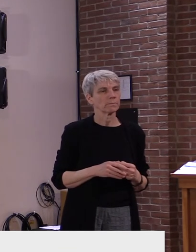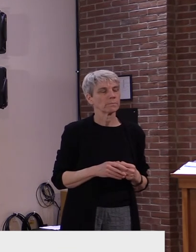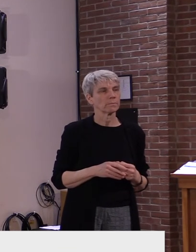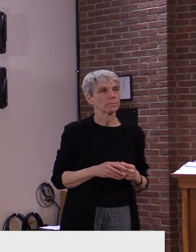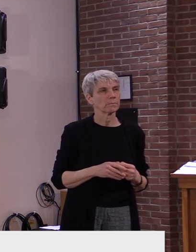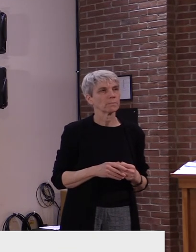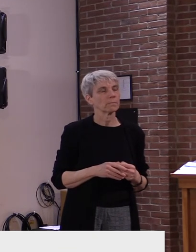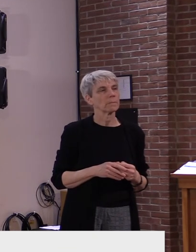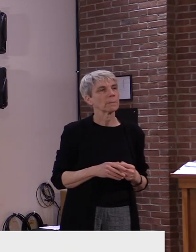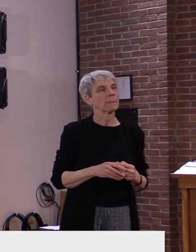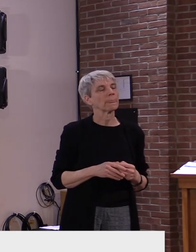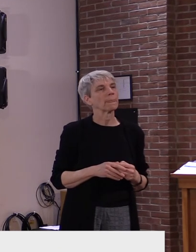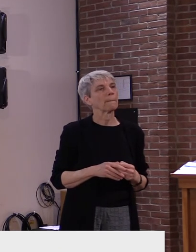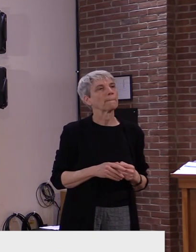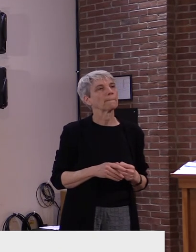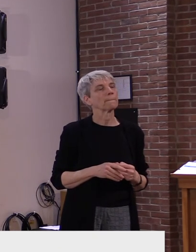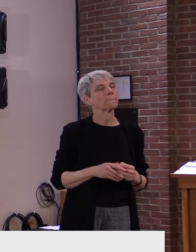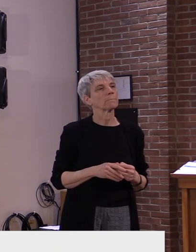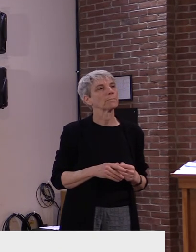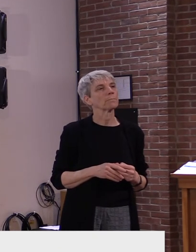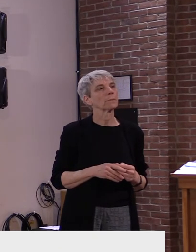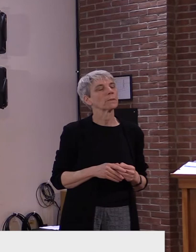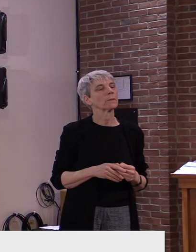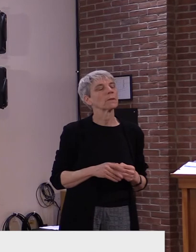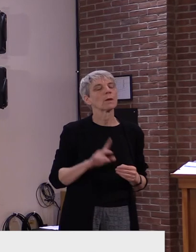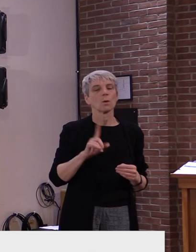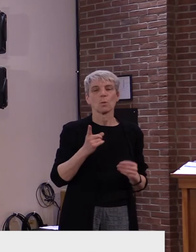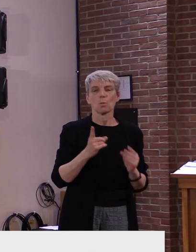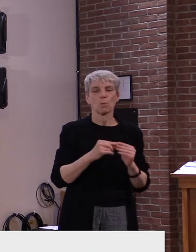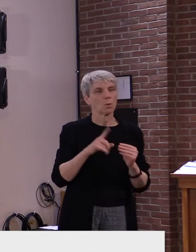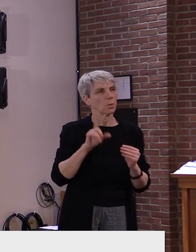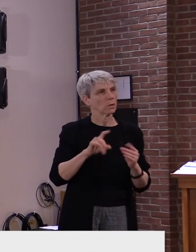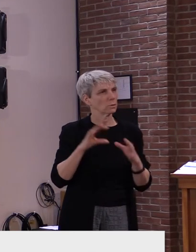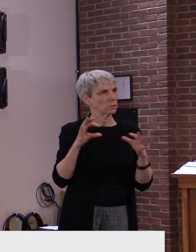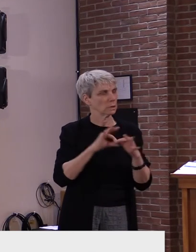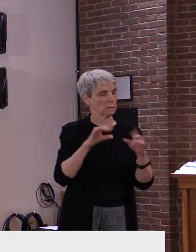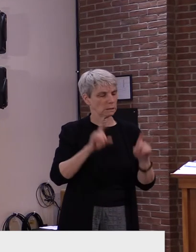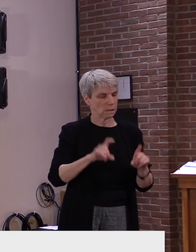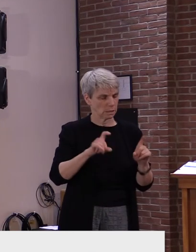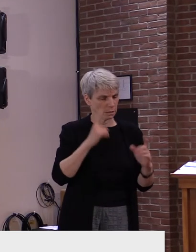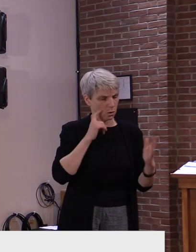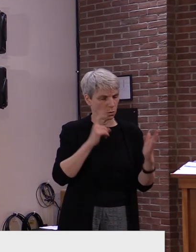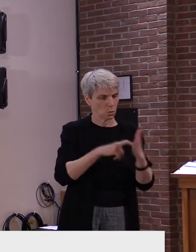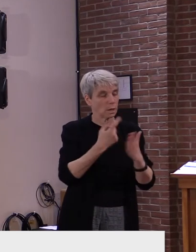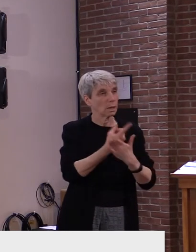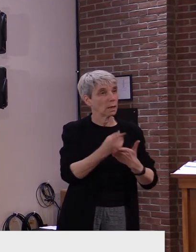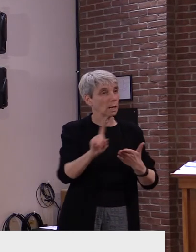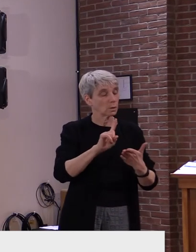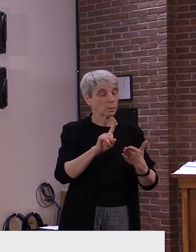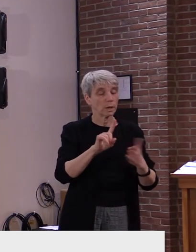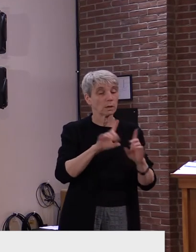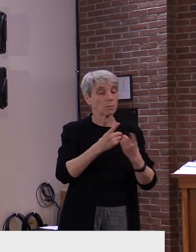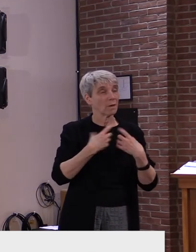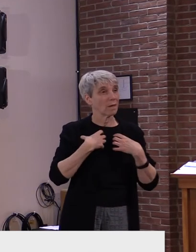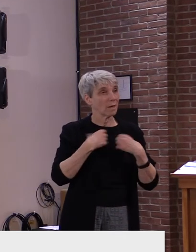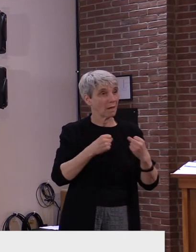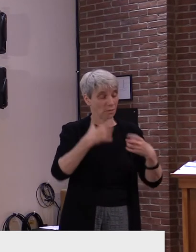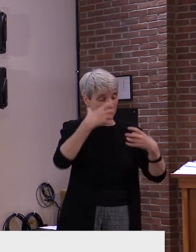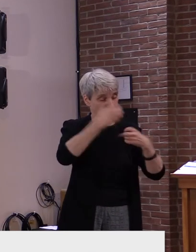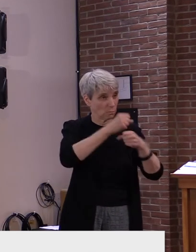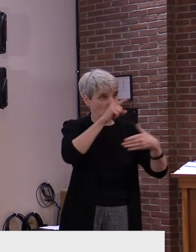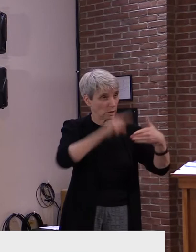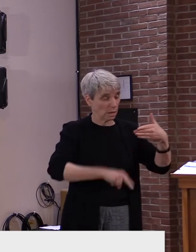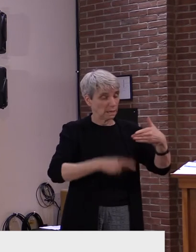cool and the third two uh also related to testing i noticed the last health department weekly data summary showed that there were 22